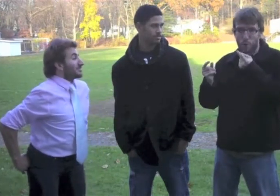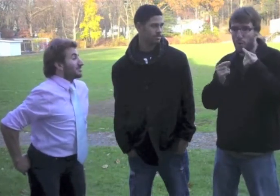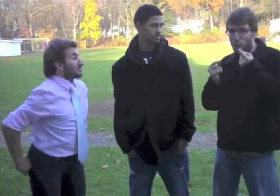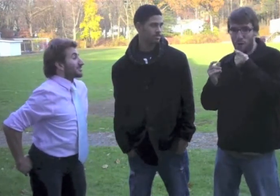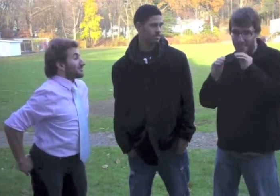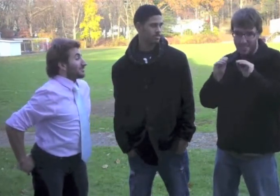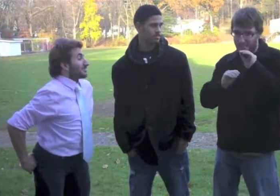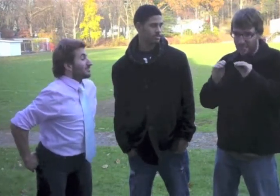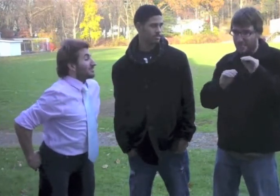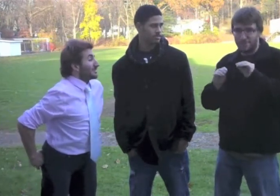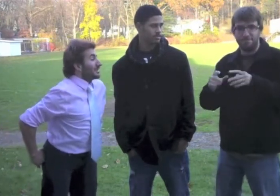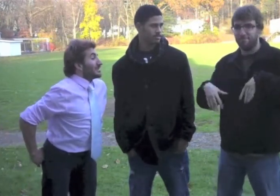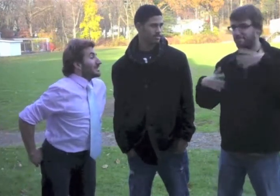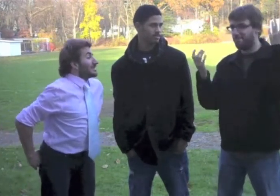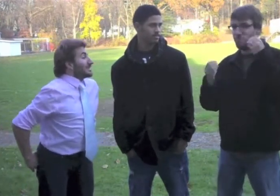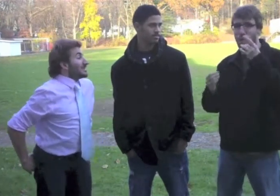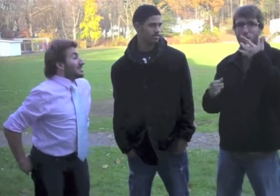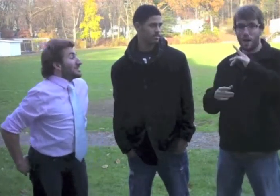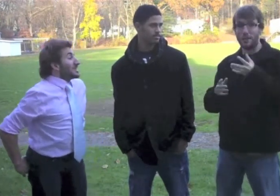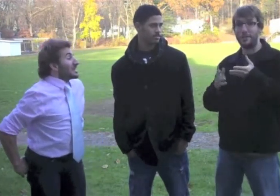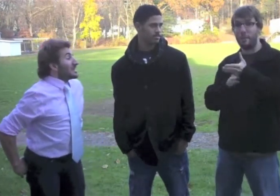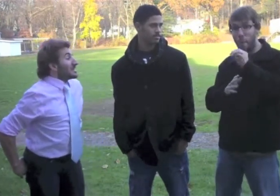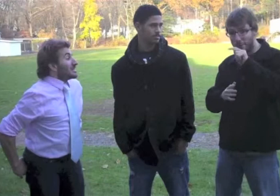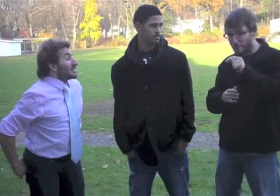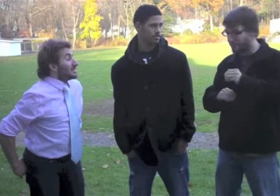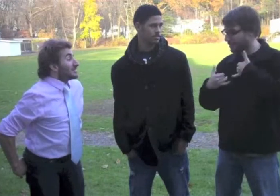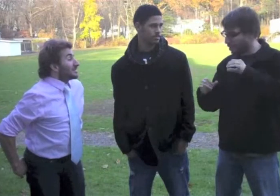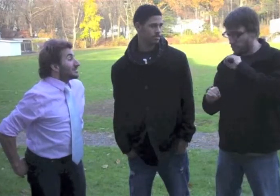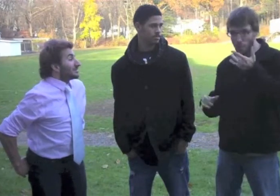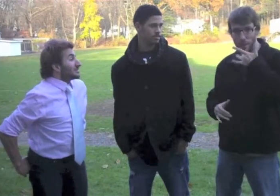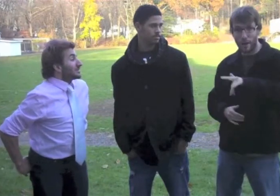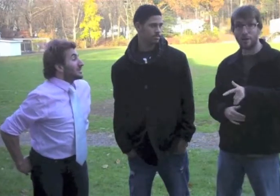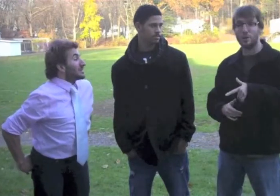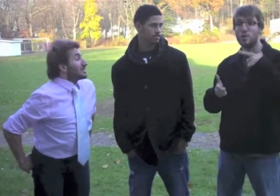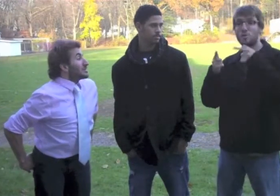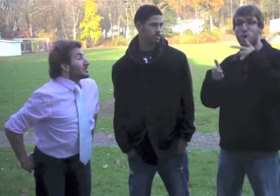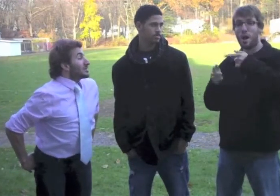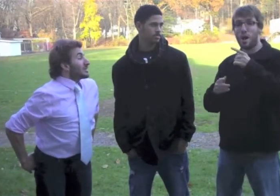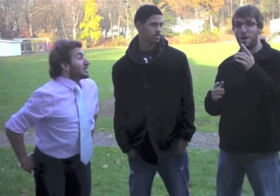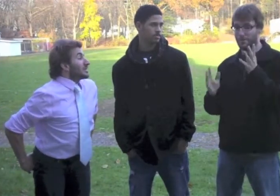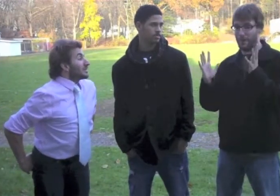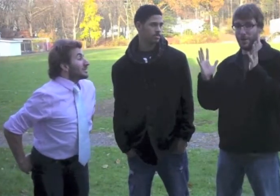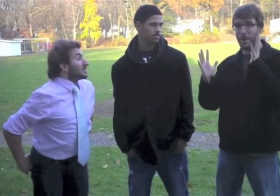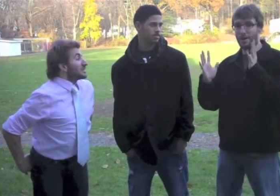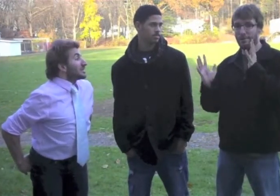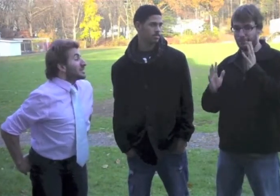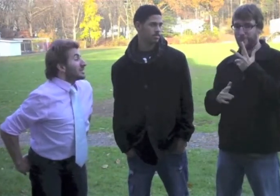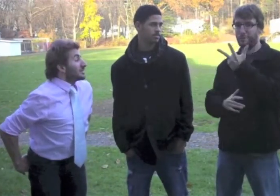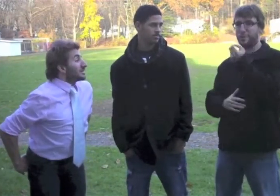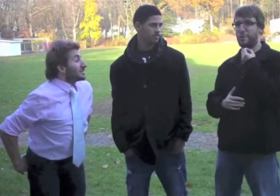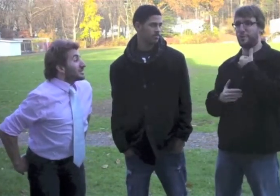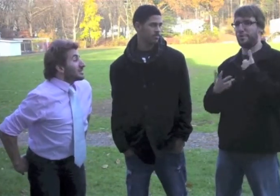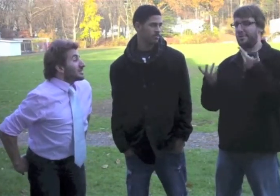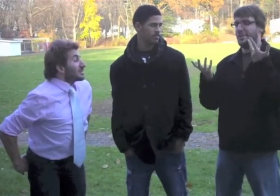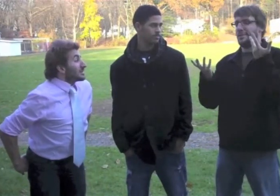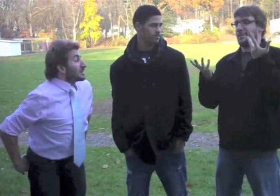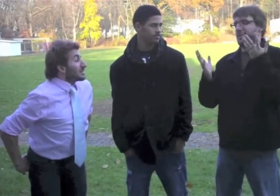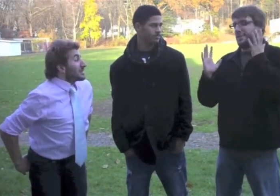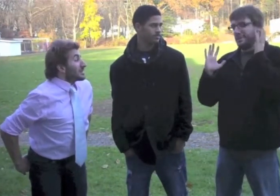our mistakes, try to figure out what we were doing wrong. Unfortunately, we didn't have any luck with that. We went into overtime, still tied, ended up going